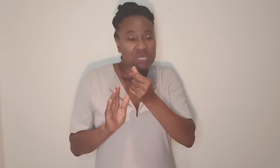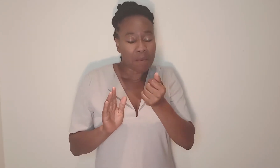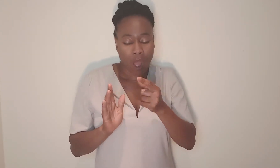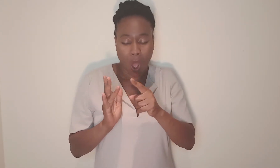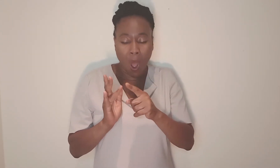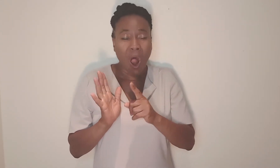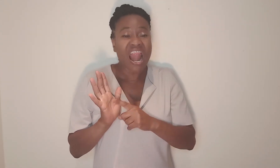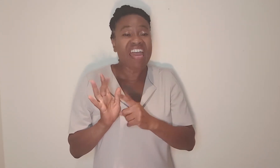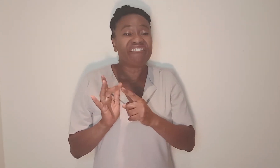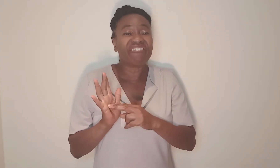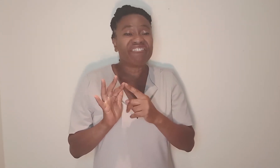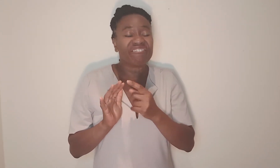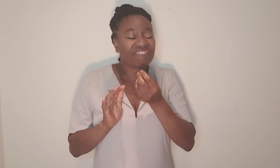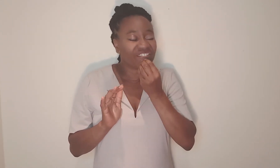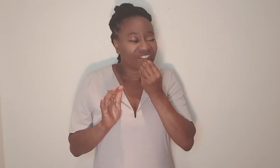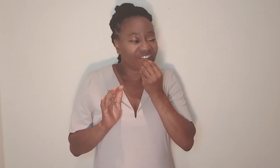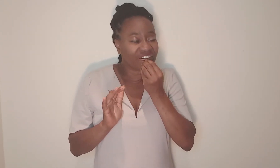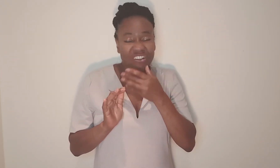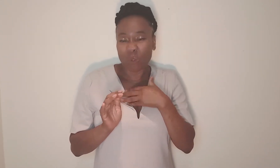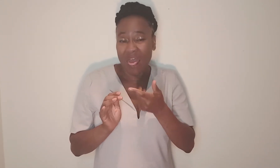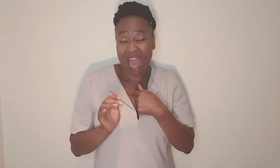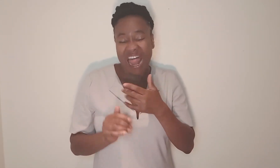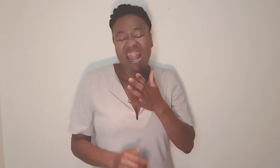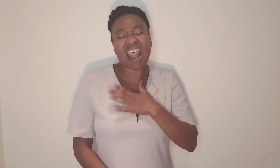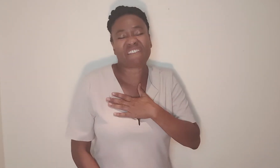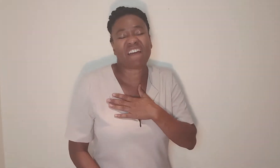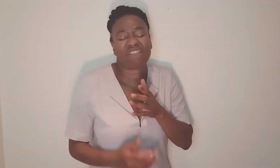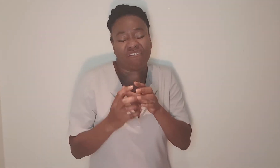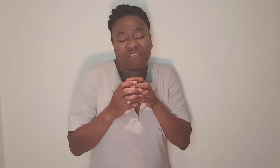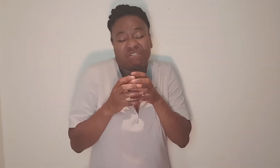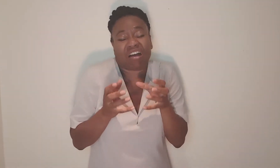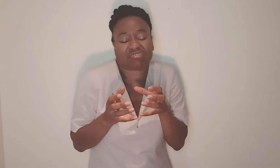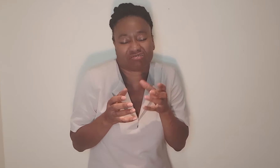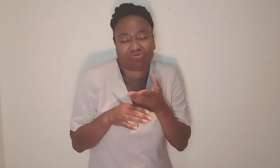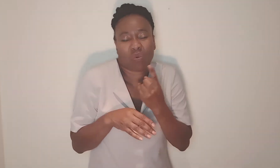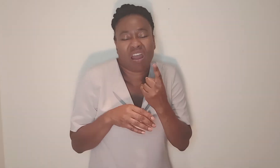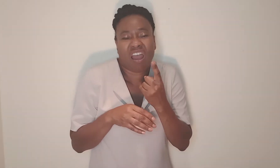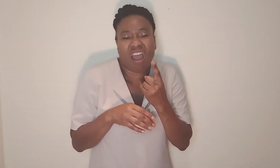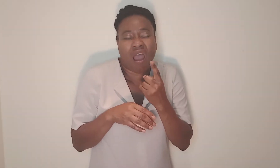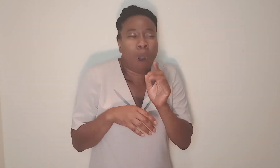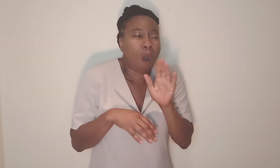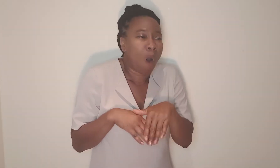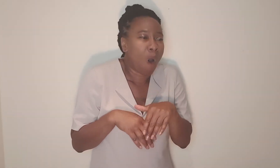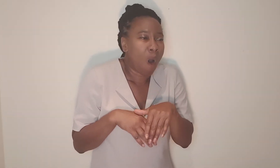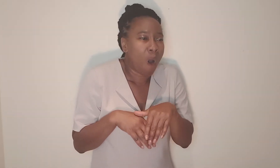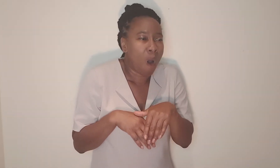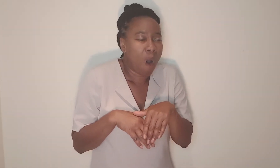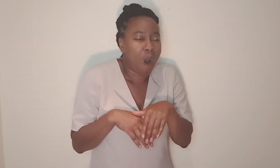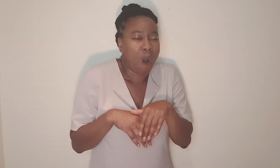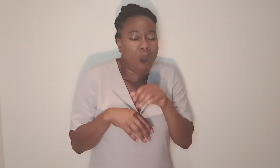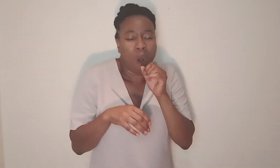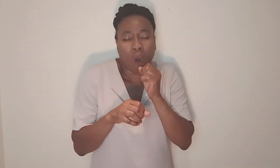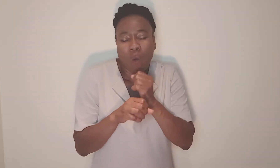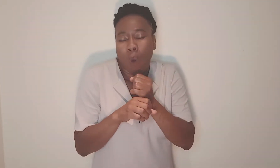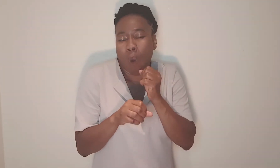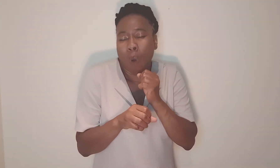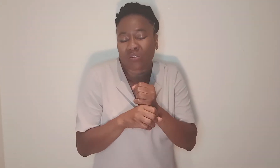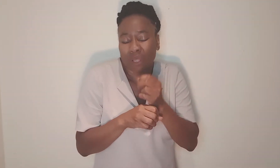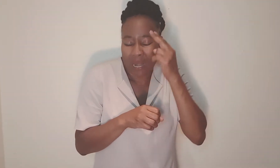olives. Me, I love them. Those big fat green ones especially. Gordal they're called. I tried them from that fancy